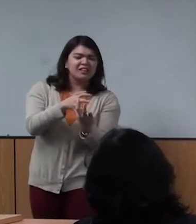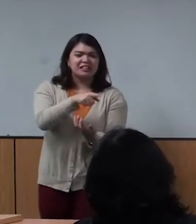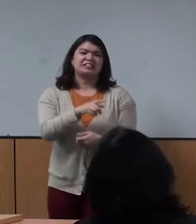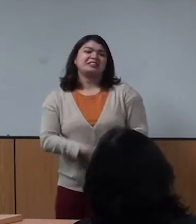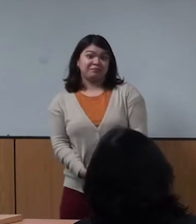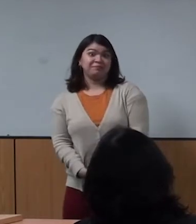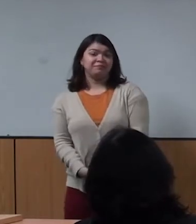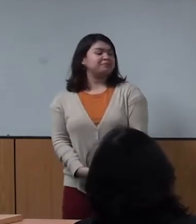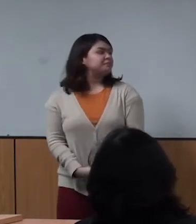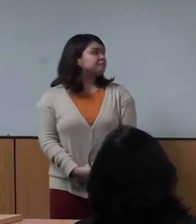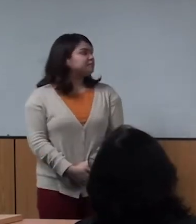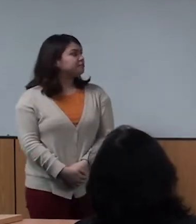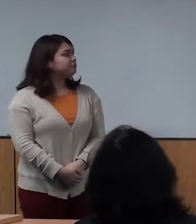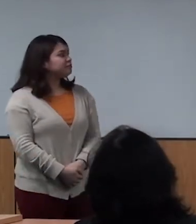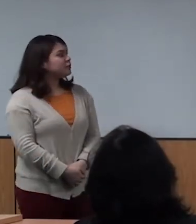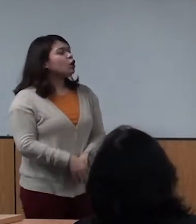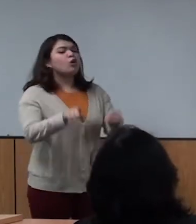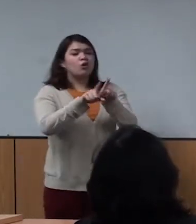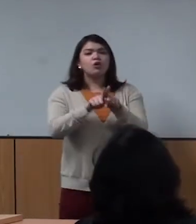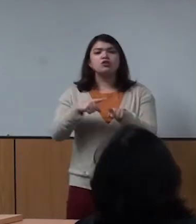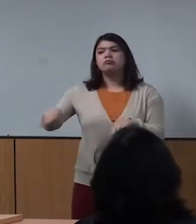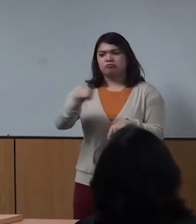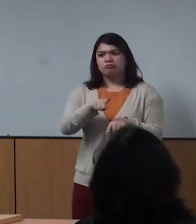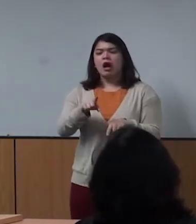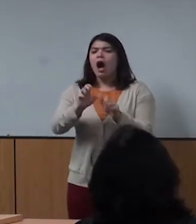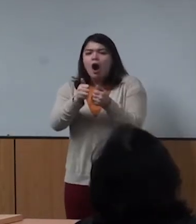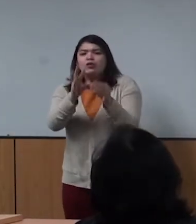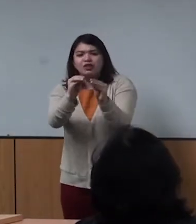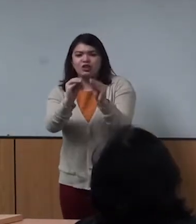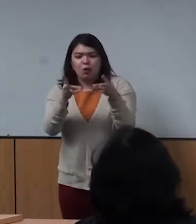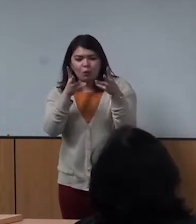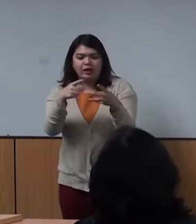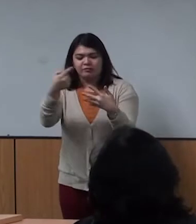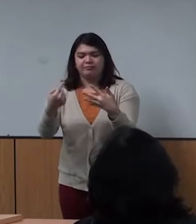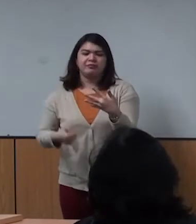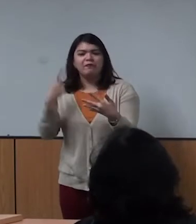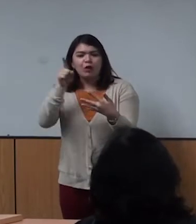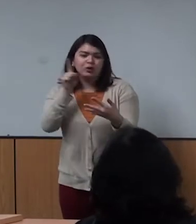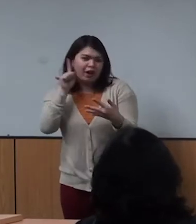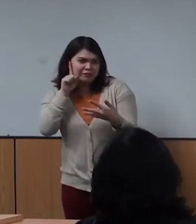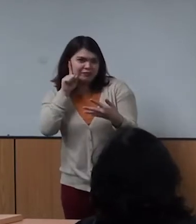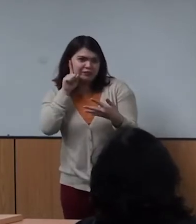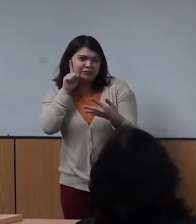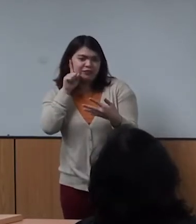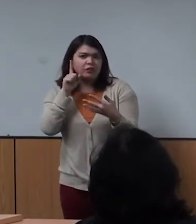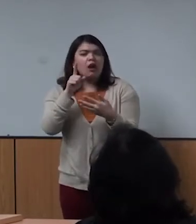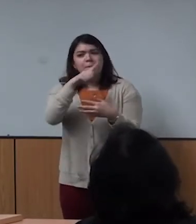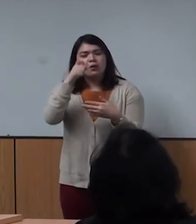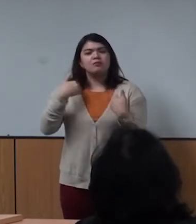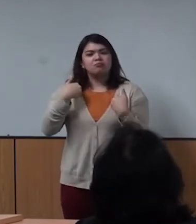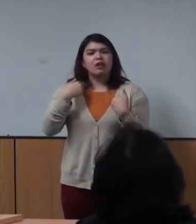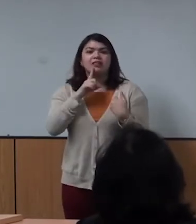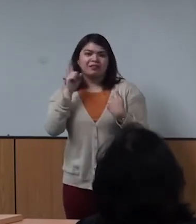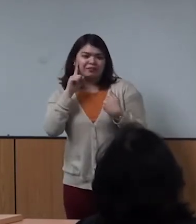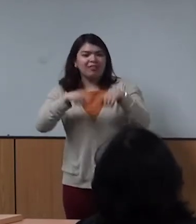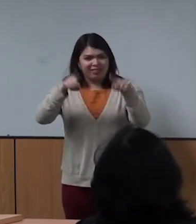create differentiated teaching strategies and learning opportunities. So different students